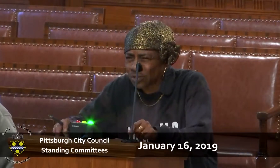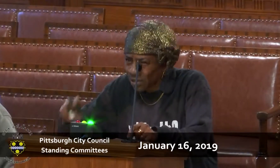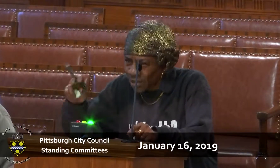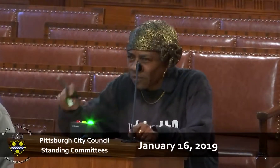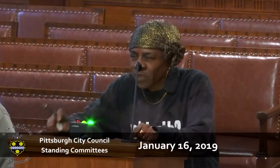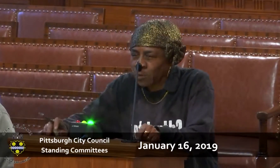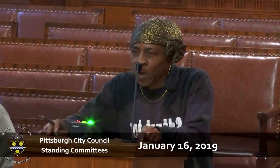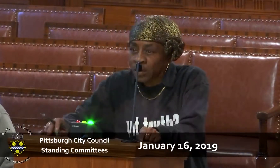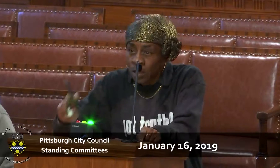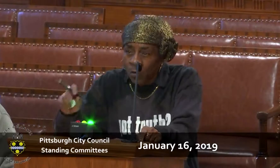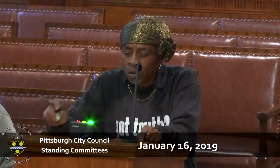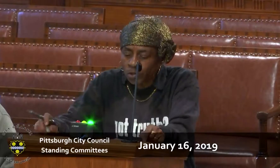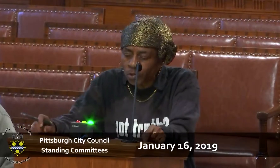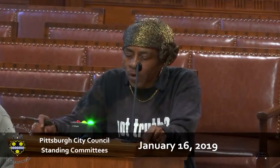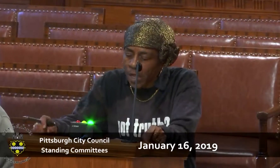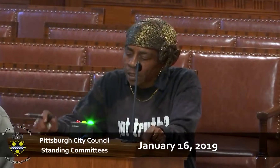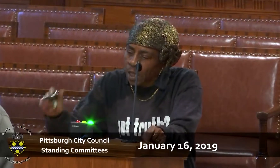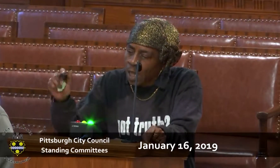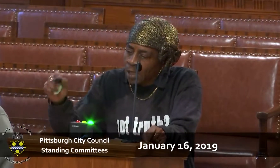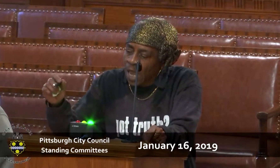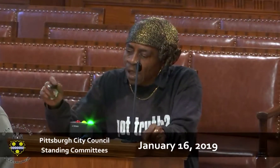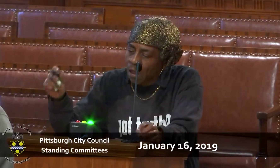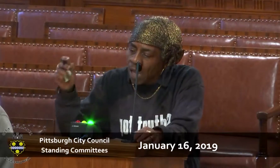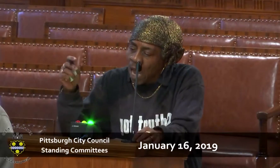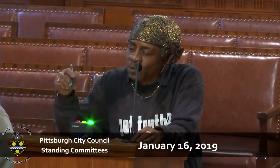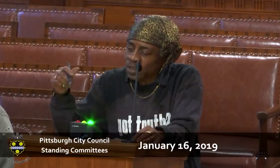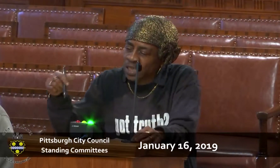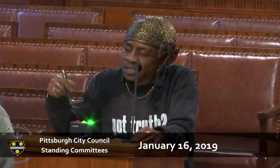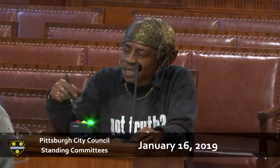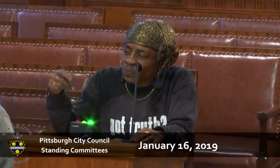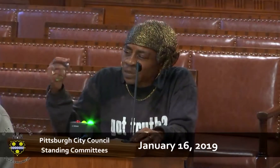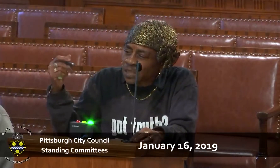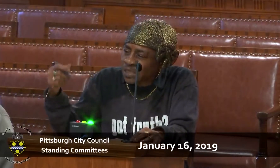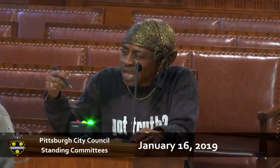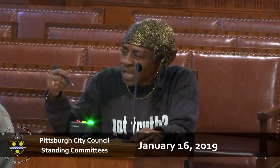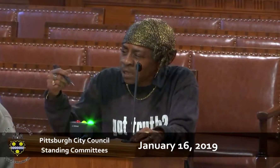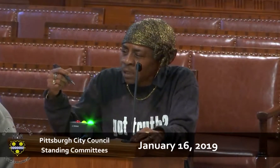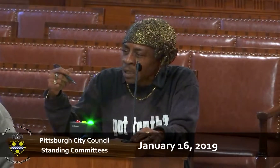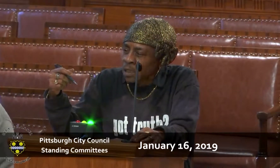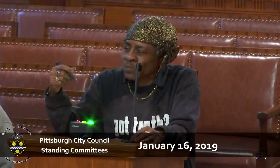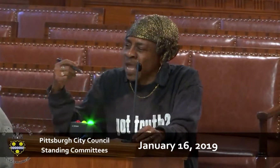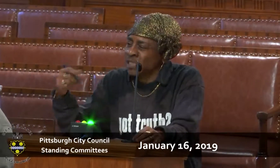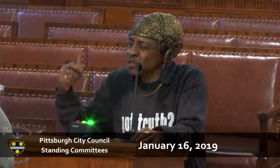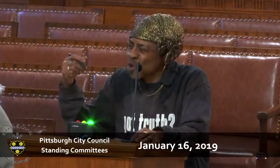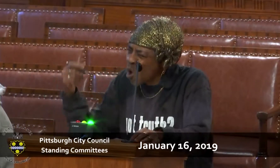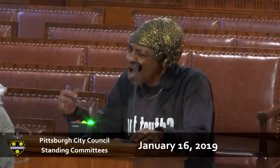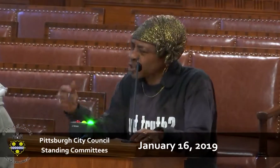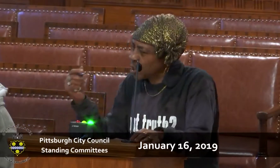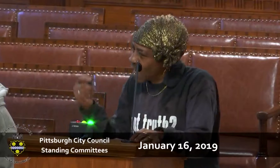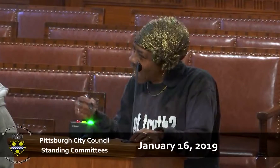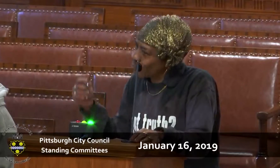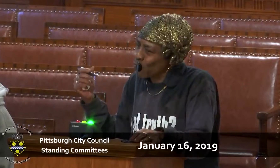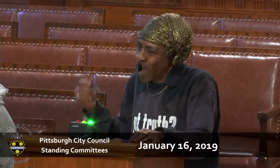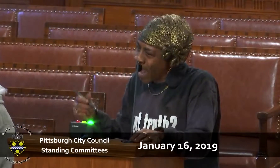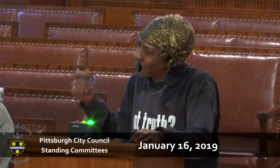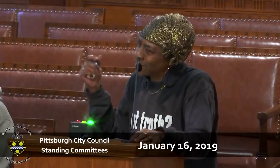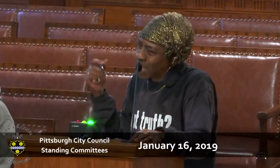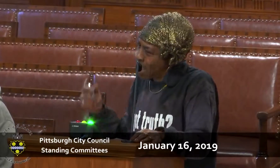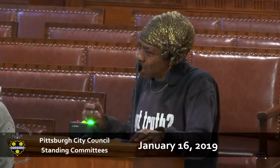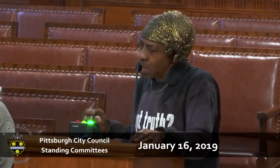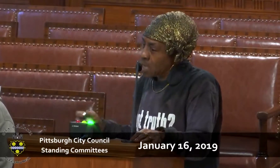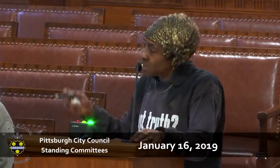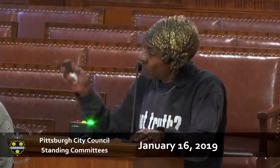the juice. Think about it. Why don't you try it? Now, I'm going to say something today because I'm asking God to guide